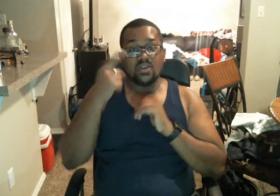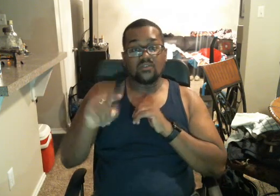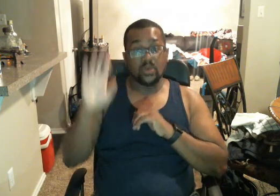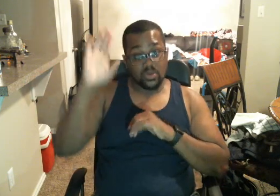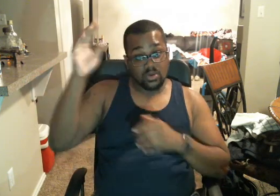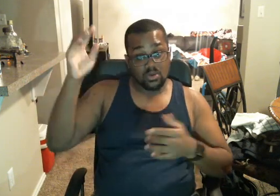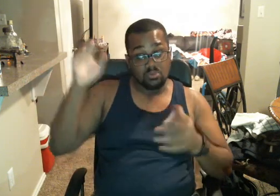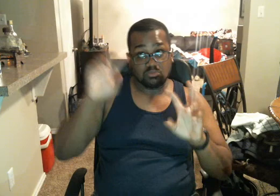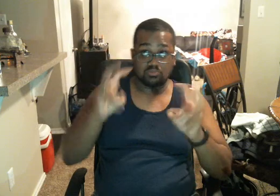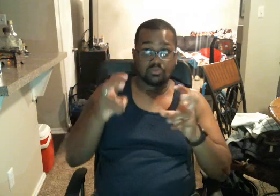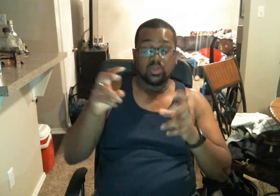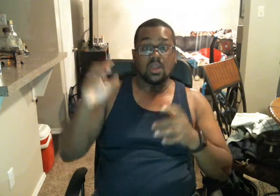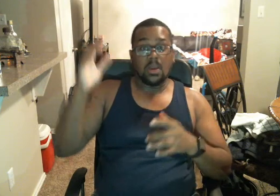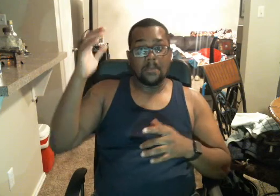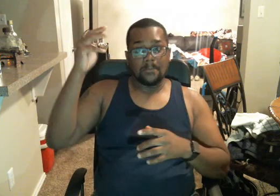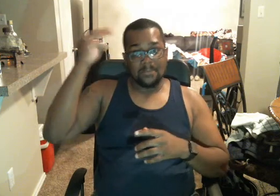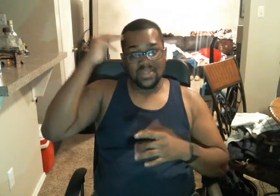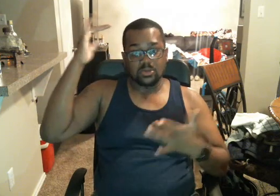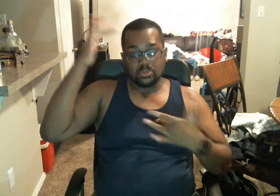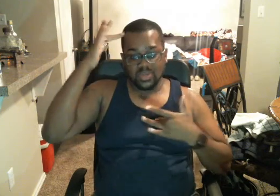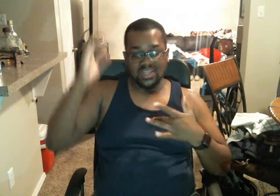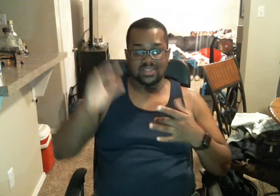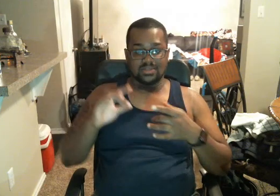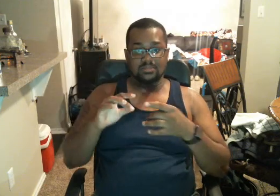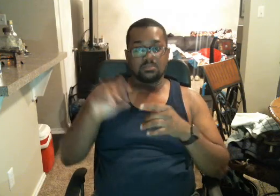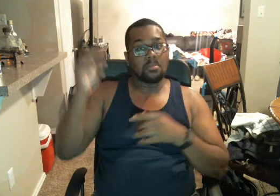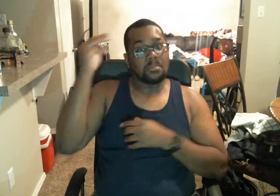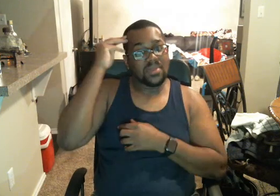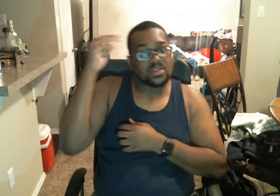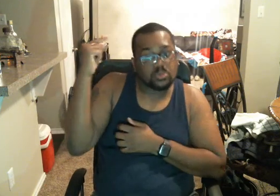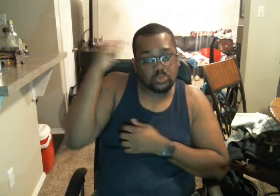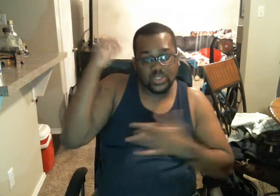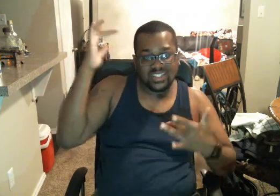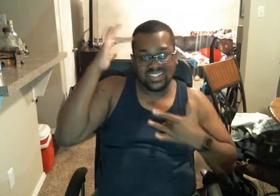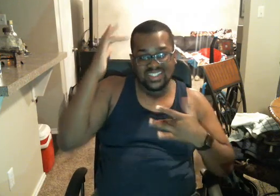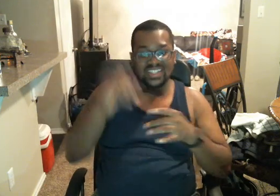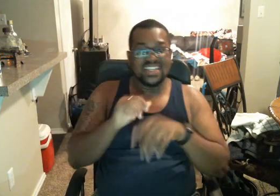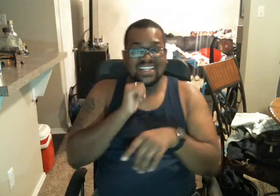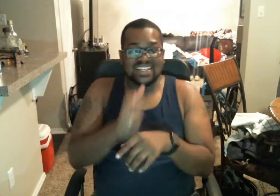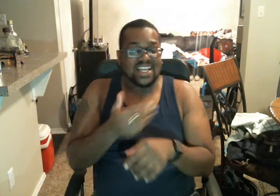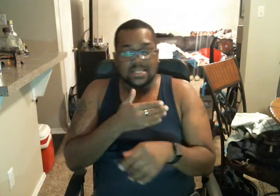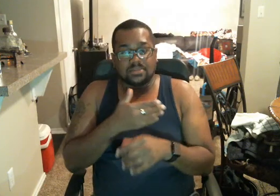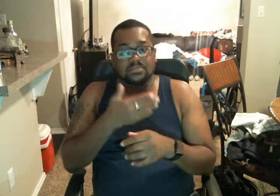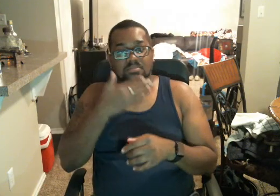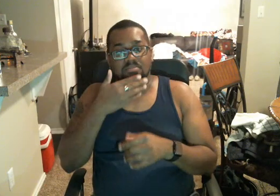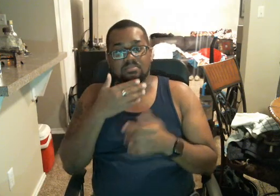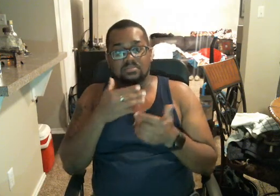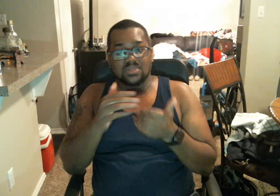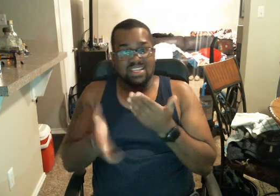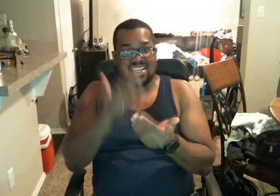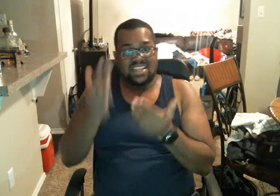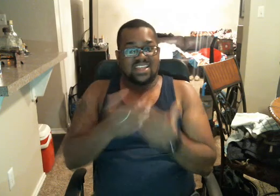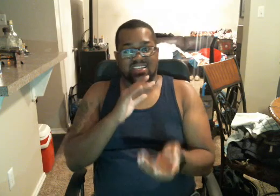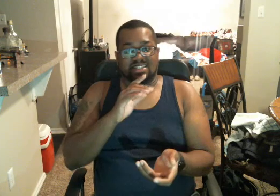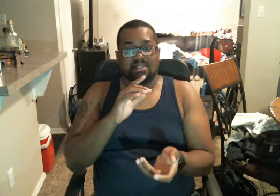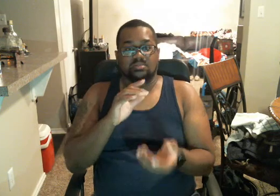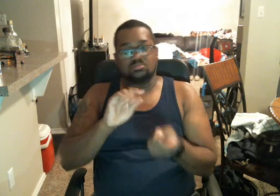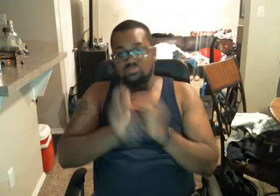not often easily treated. Let me tell you the story of how my life got changed, because